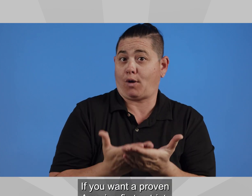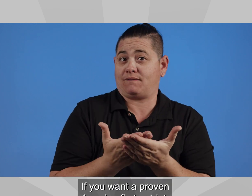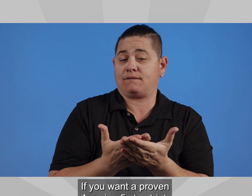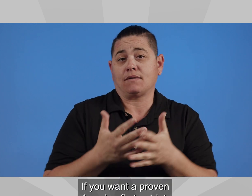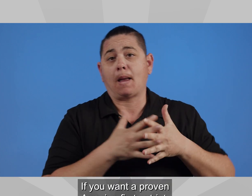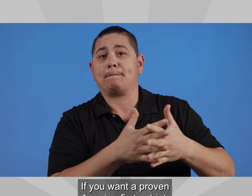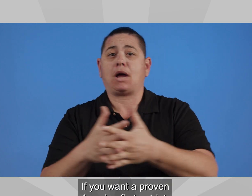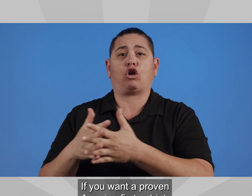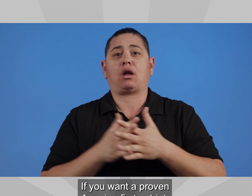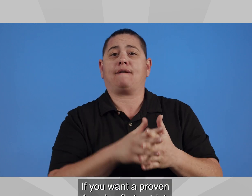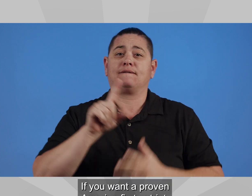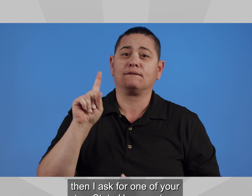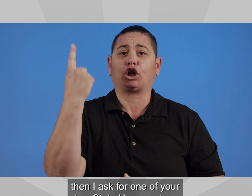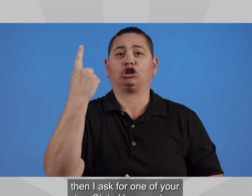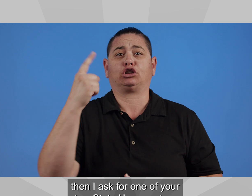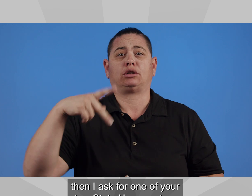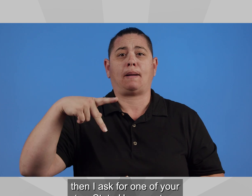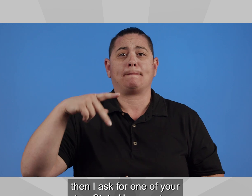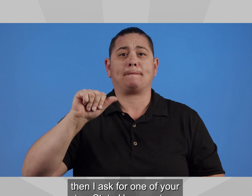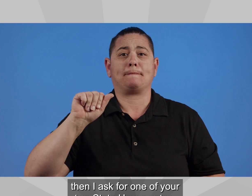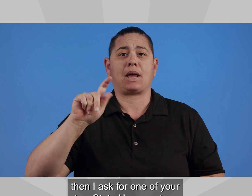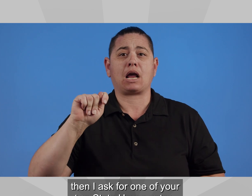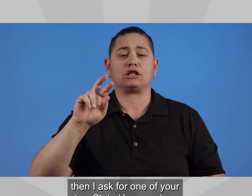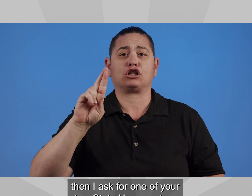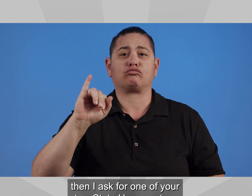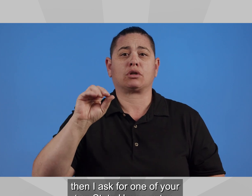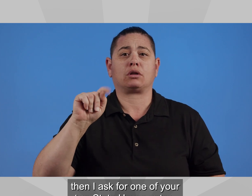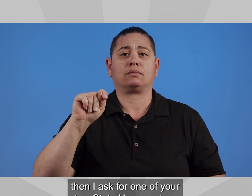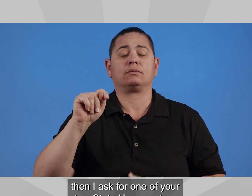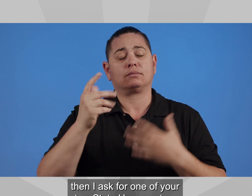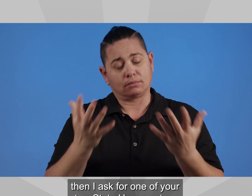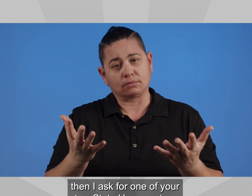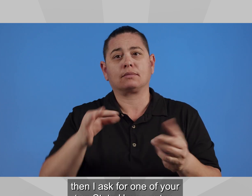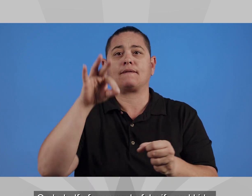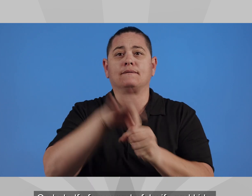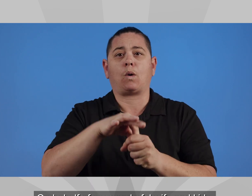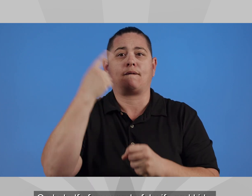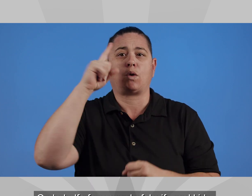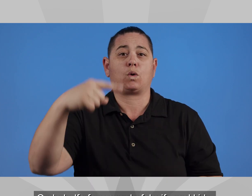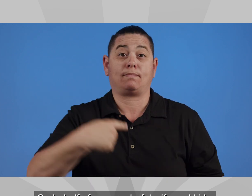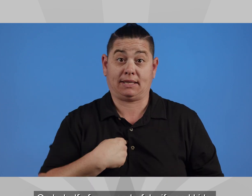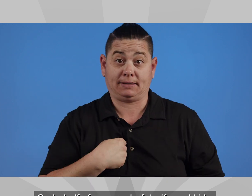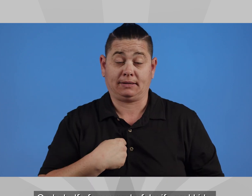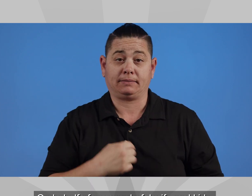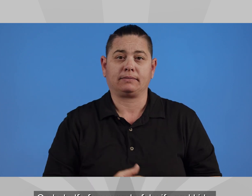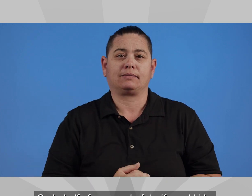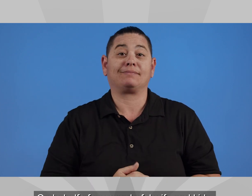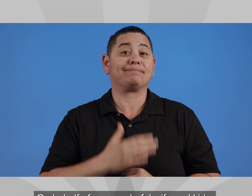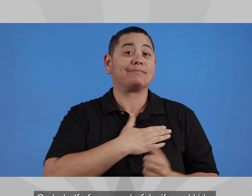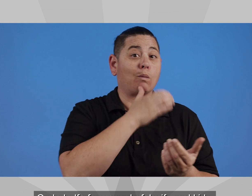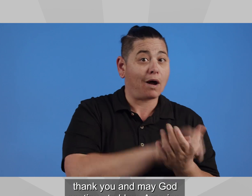proven America First patriot, then I ask for one of your 2 State House votes. On behalf of my wonderful wife